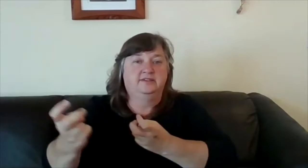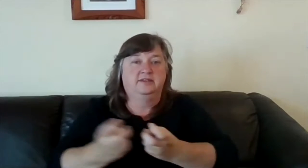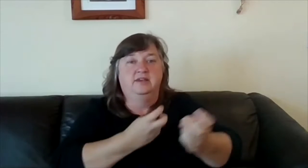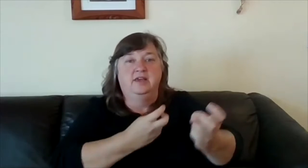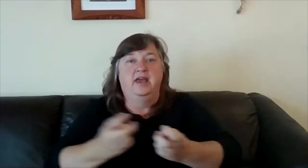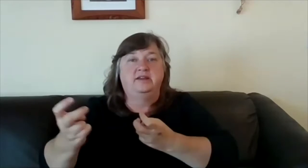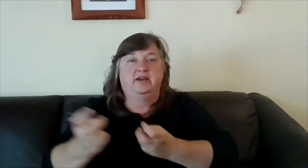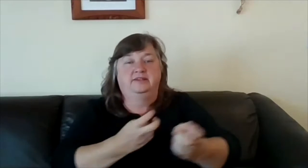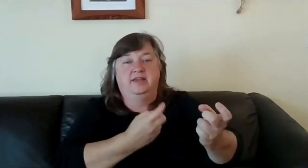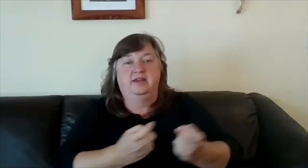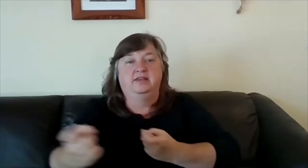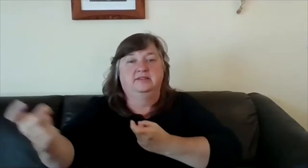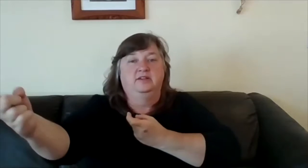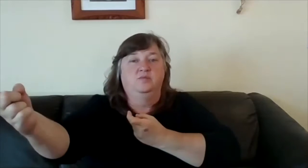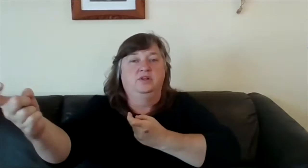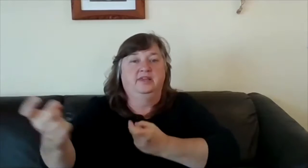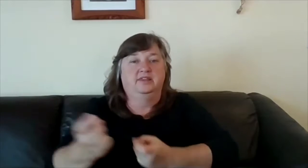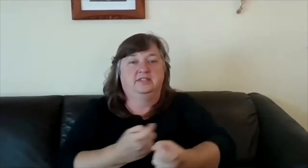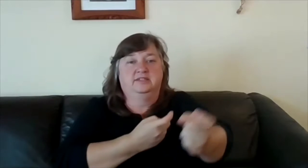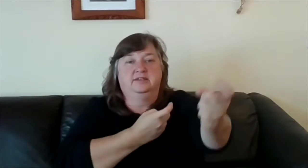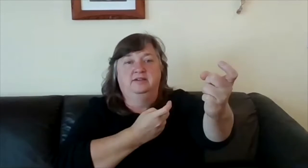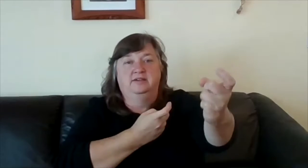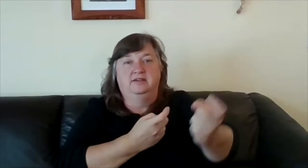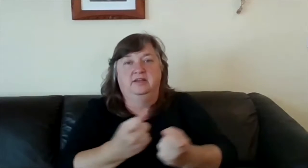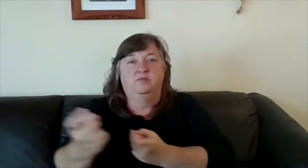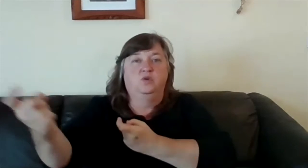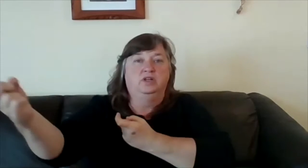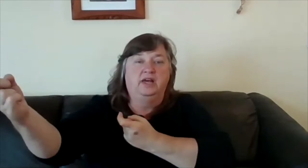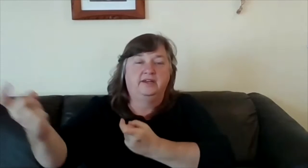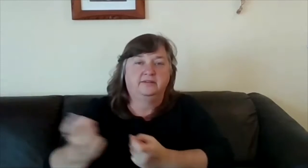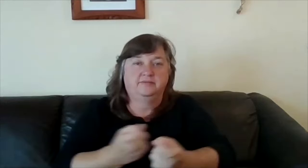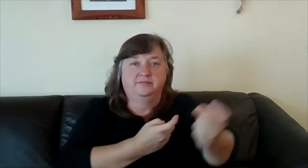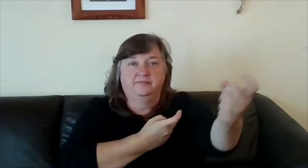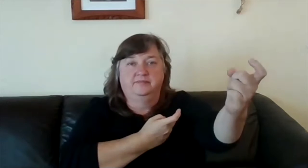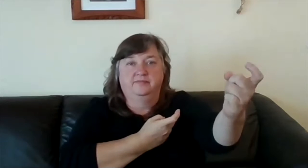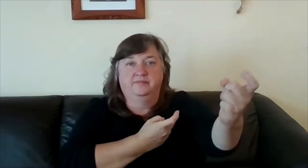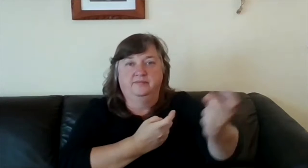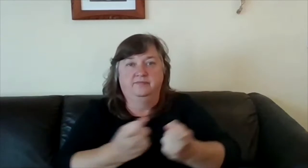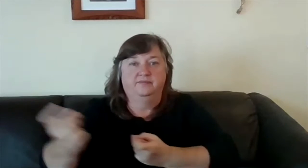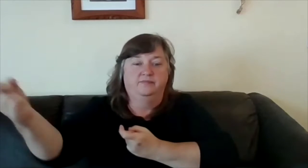this, and ice skating is a little more like this, getting more glide.